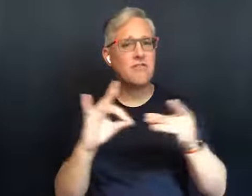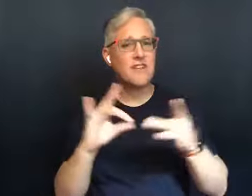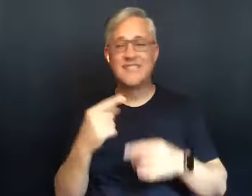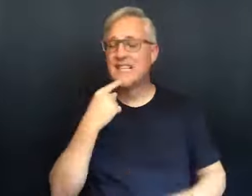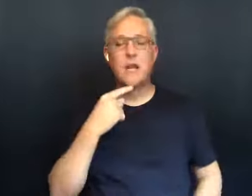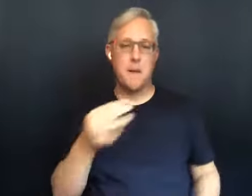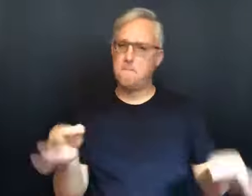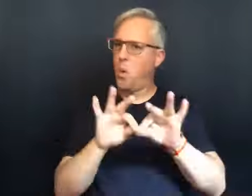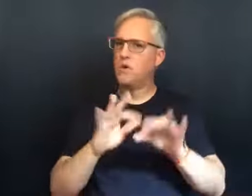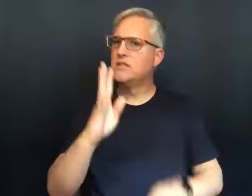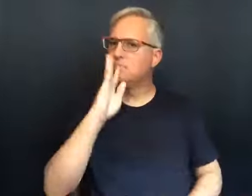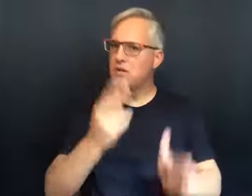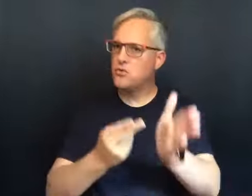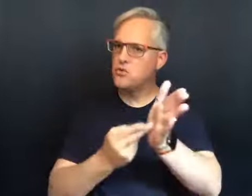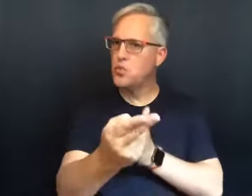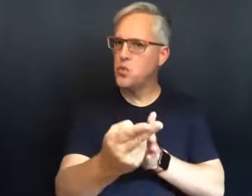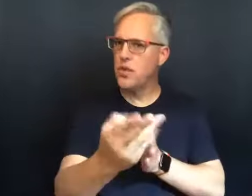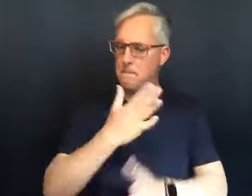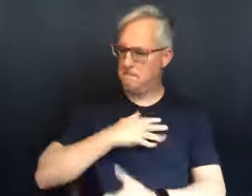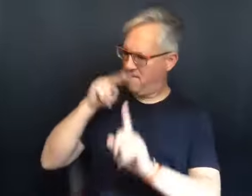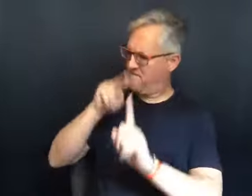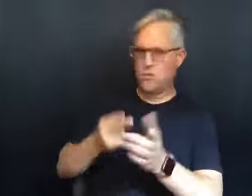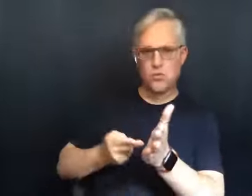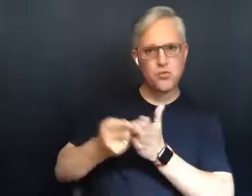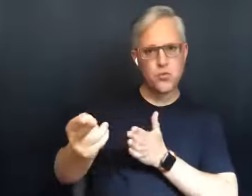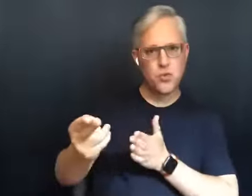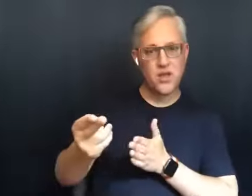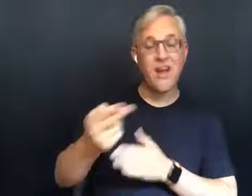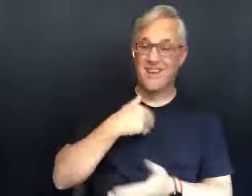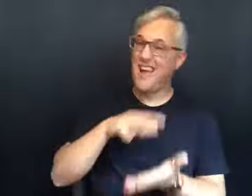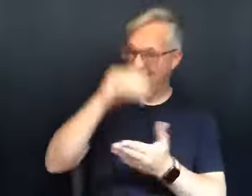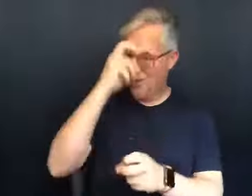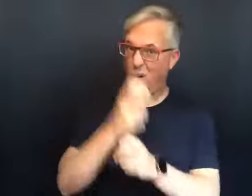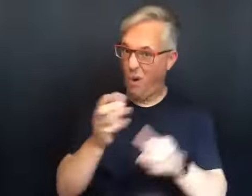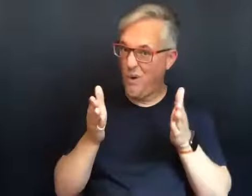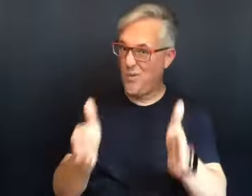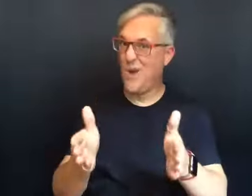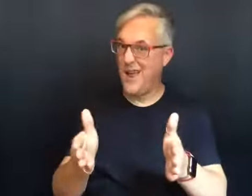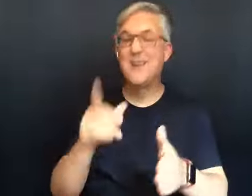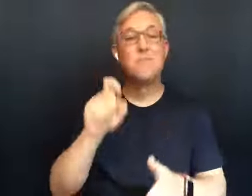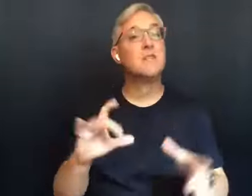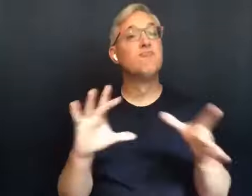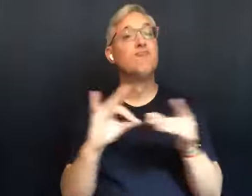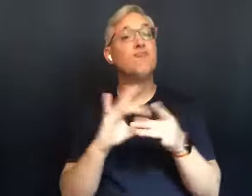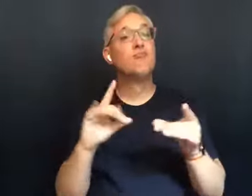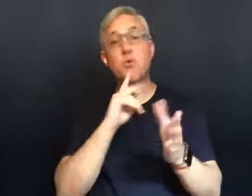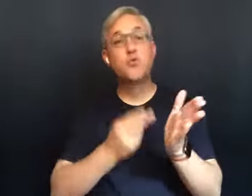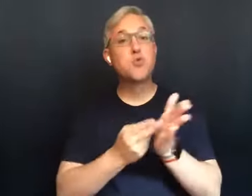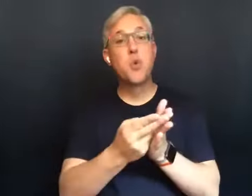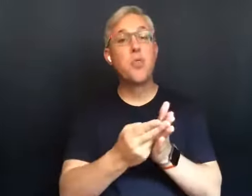earlier in the session, about speaking truth. Like, I have to speak my truth. And what I've learned recently the hard way is I